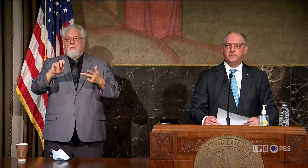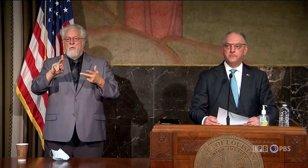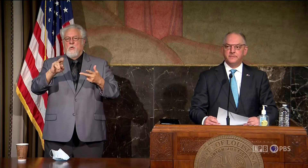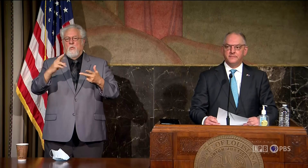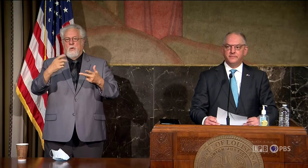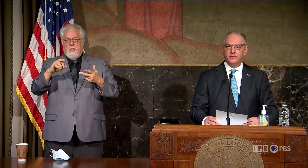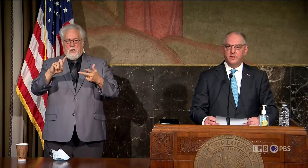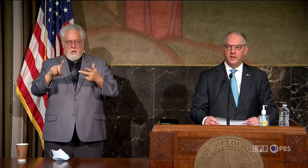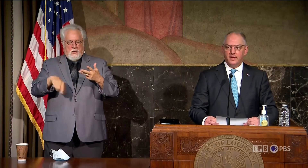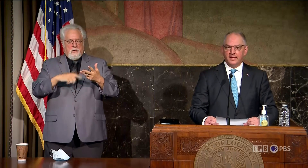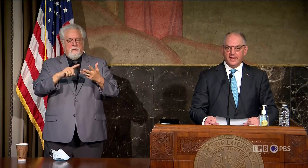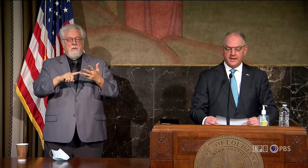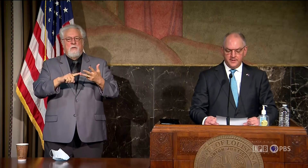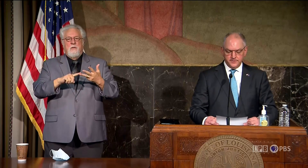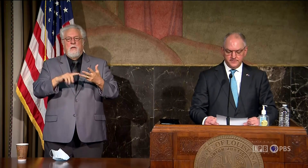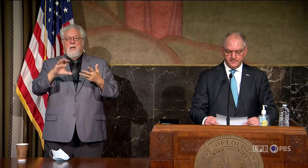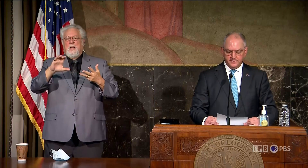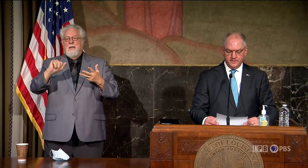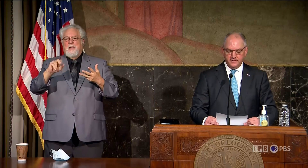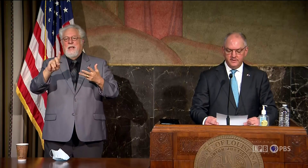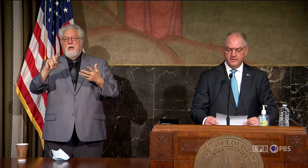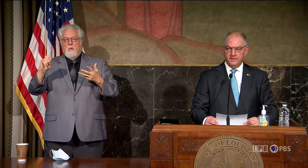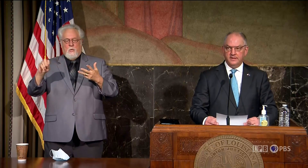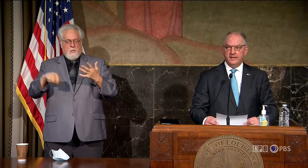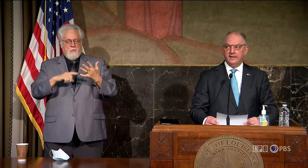Beauregard, Caddo,